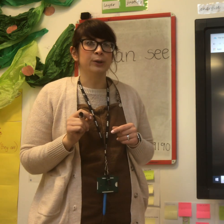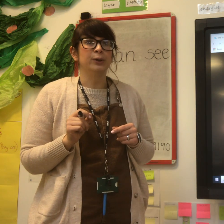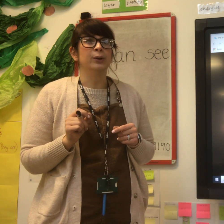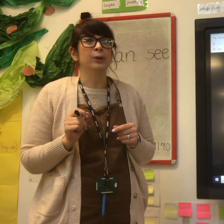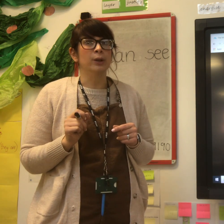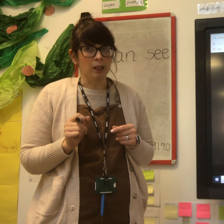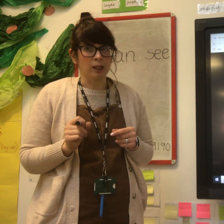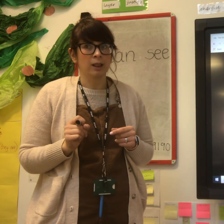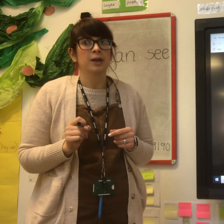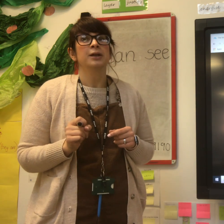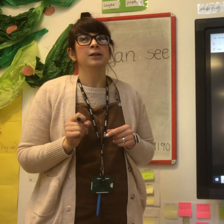G-earl.